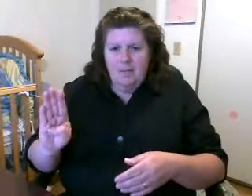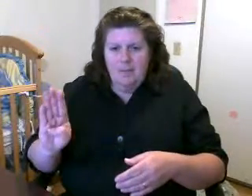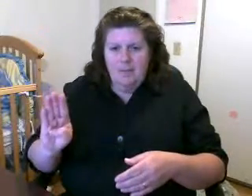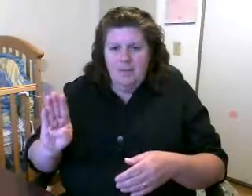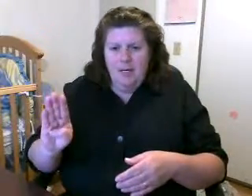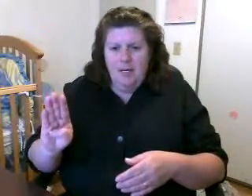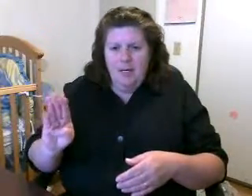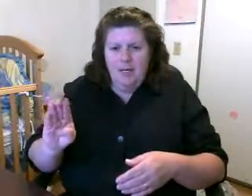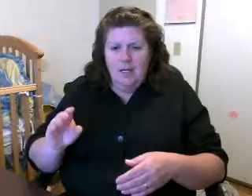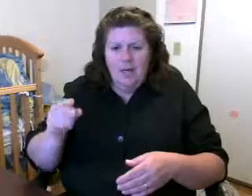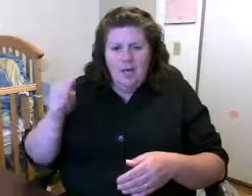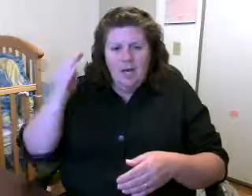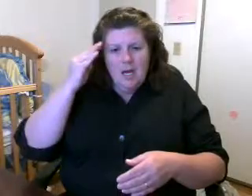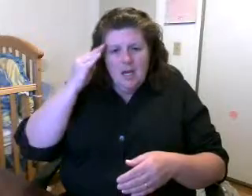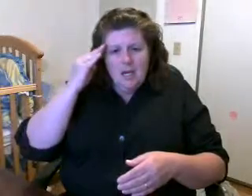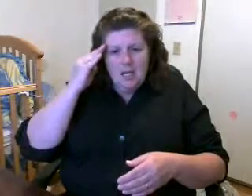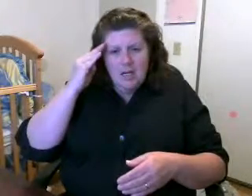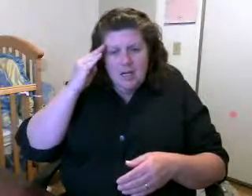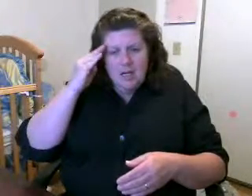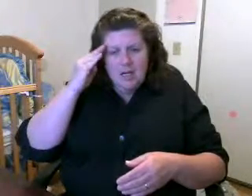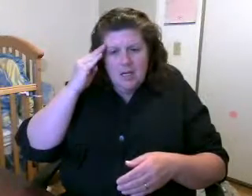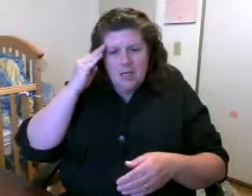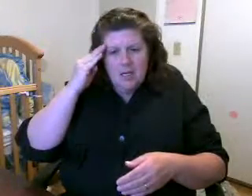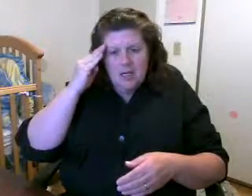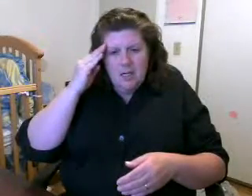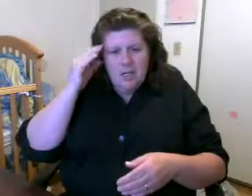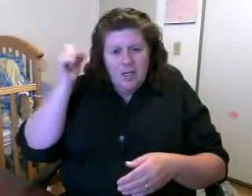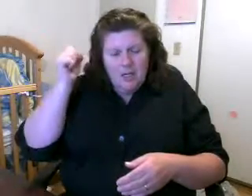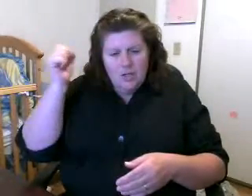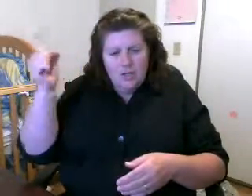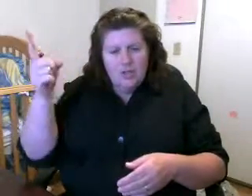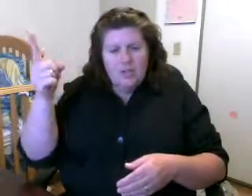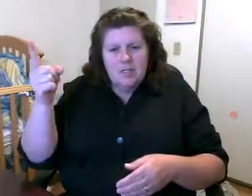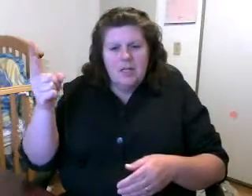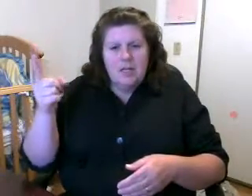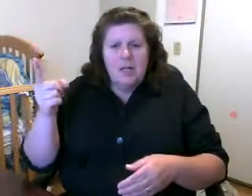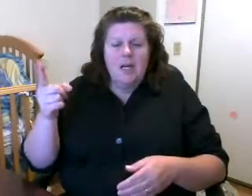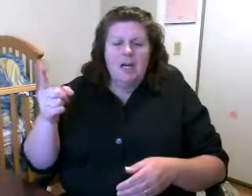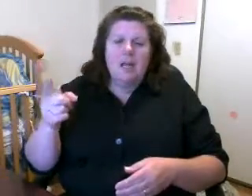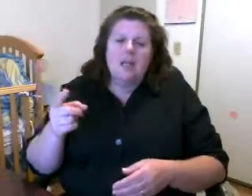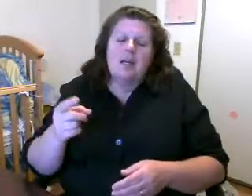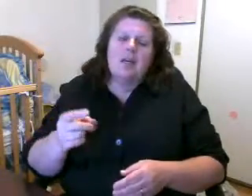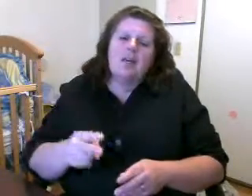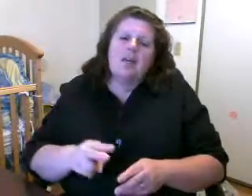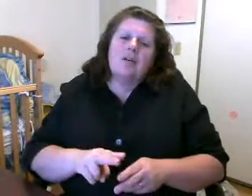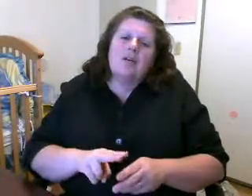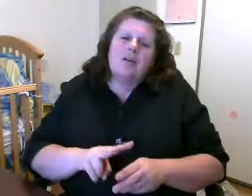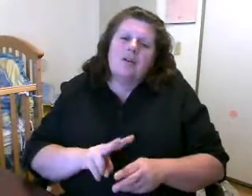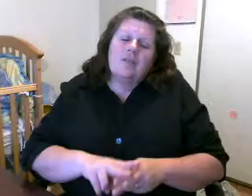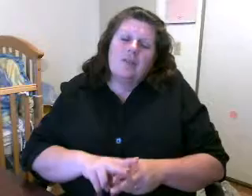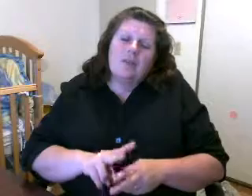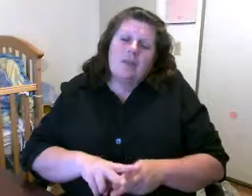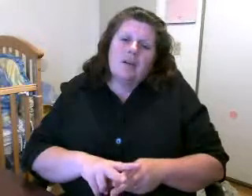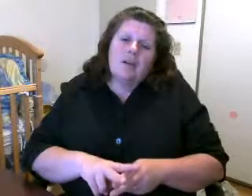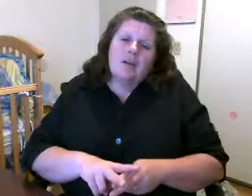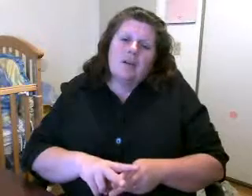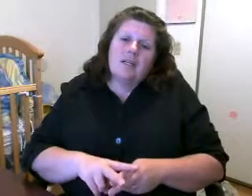to construct an equivalent message in the target language, including appropriate vocabulary choice, tone, grammar, syntax, appropriate use of